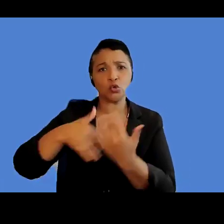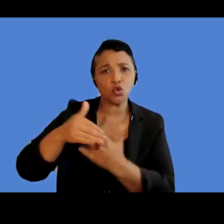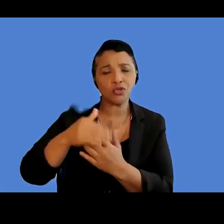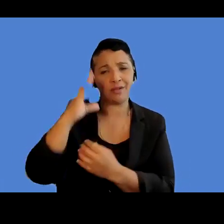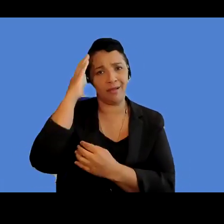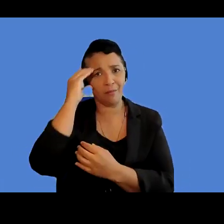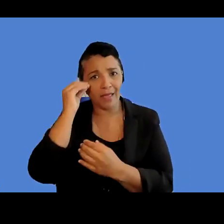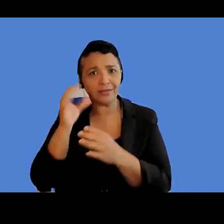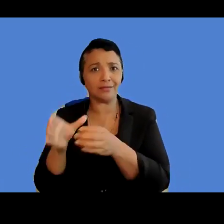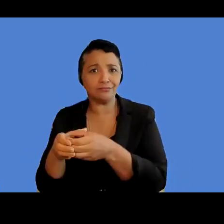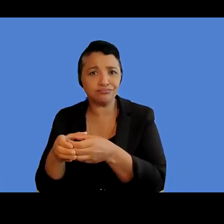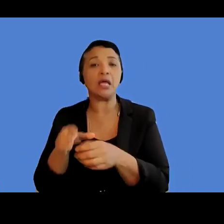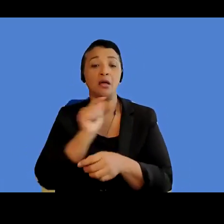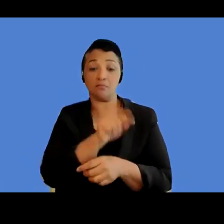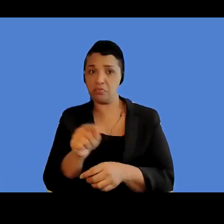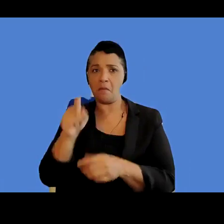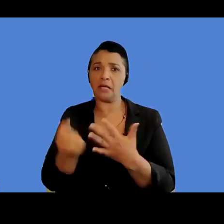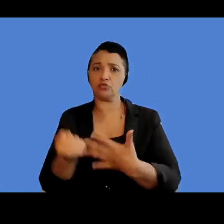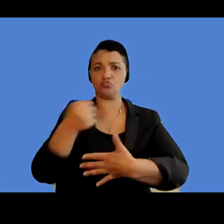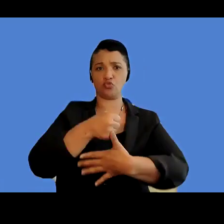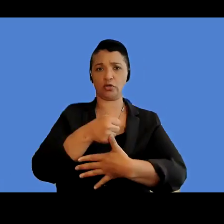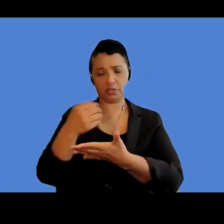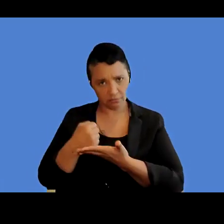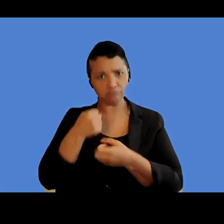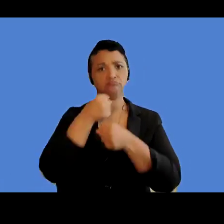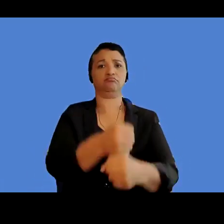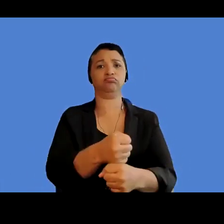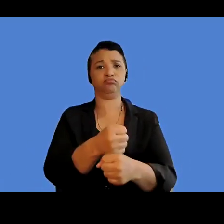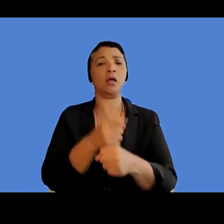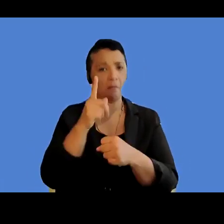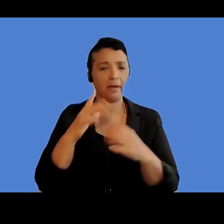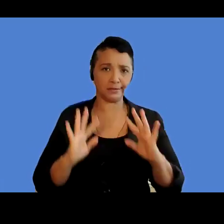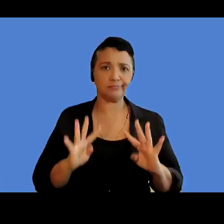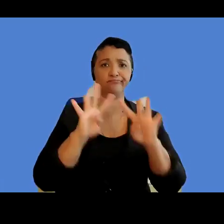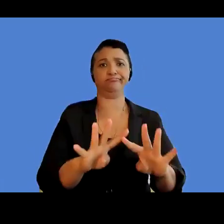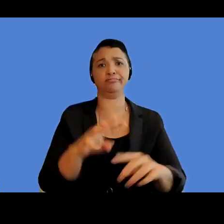taken into consideration and that are duly represented at the GDS.